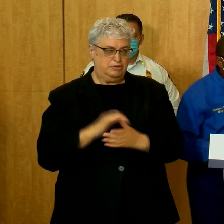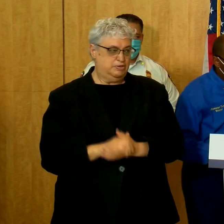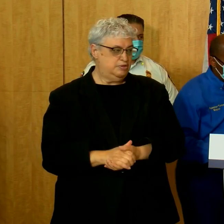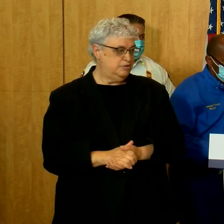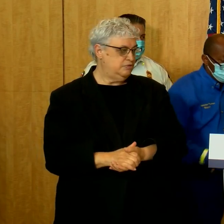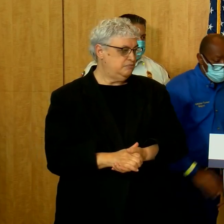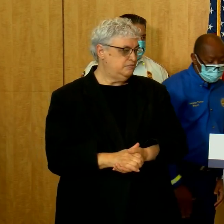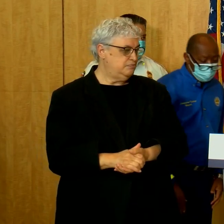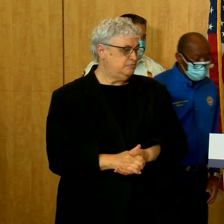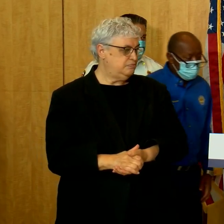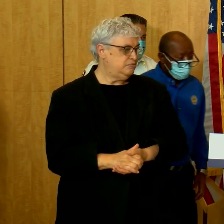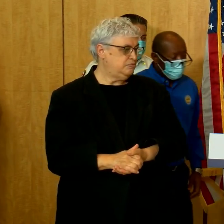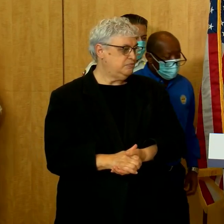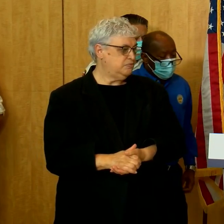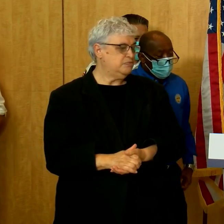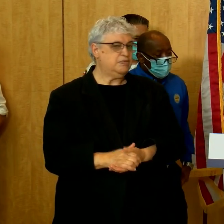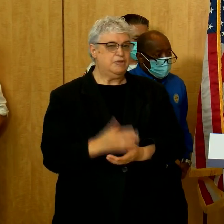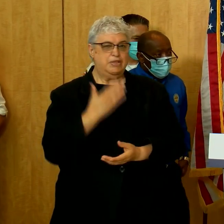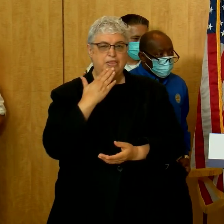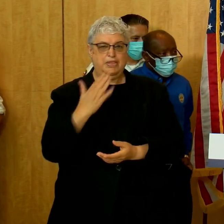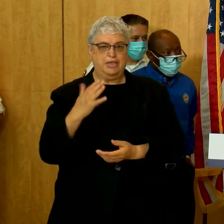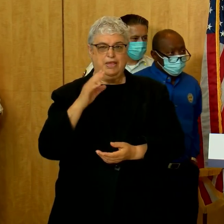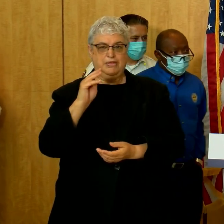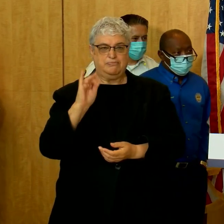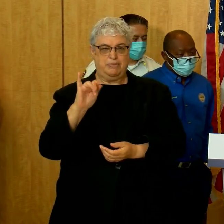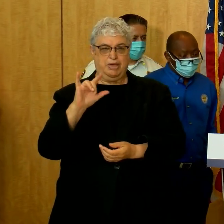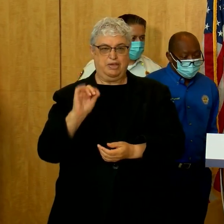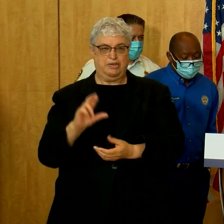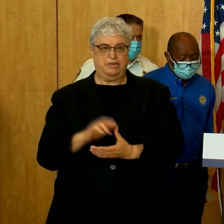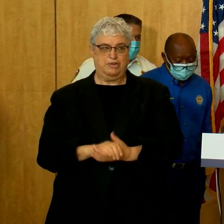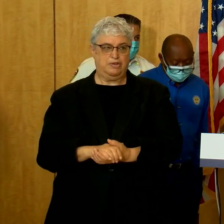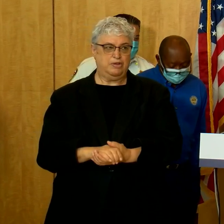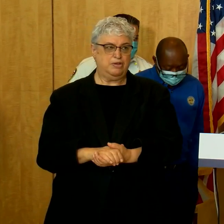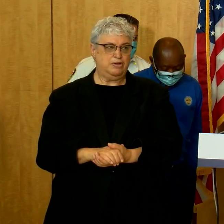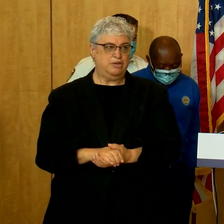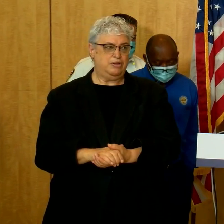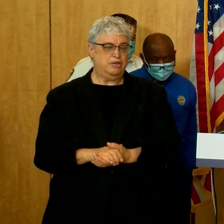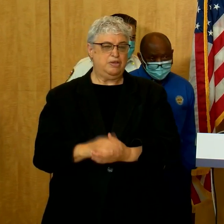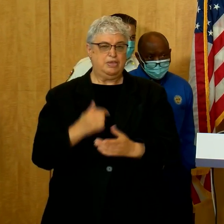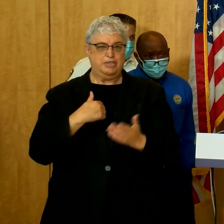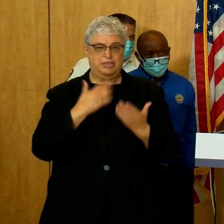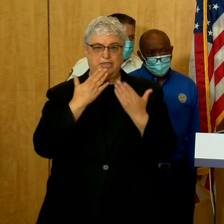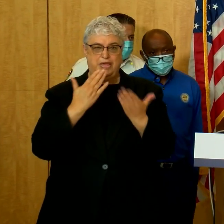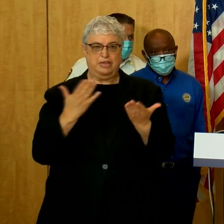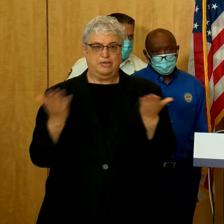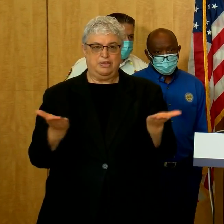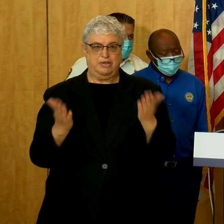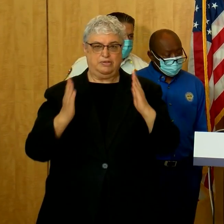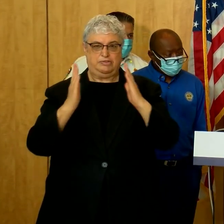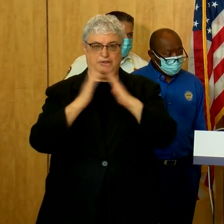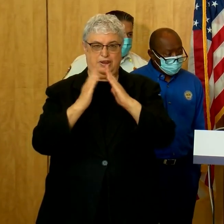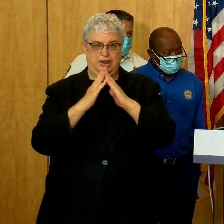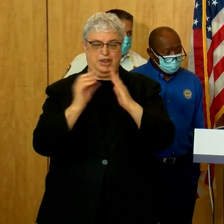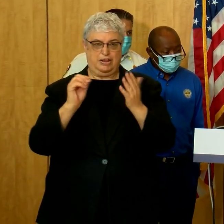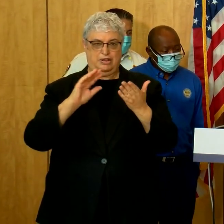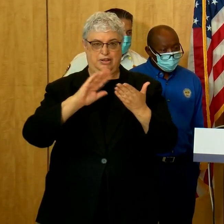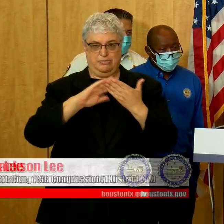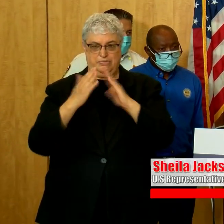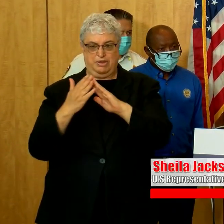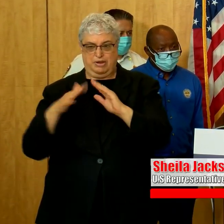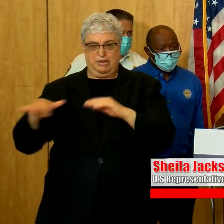from anyone. Well, thank you, Mayor. I simply want to be sure to thank this city and this community